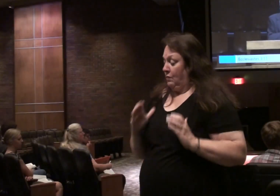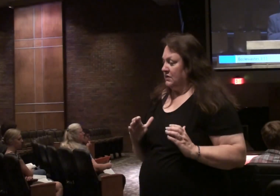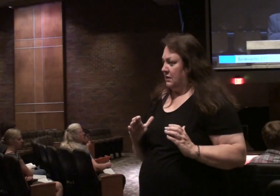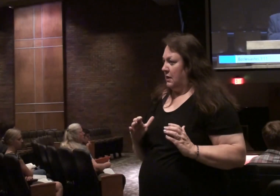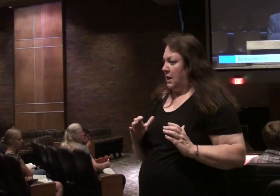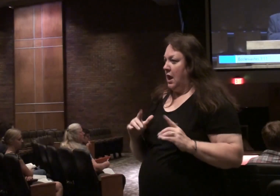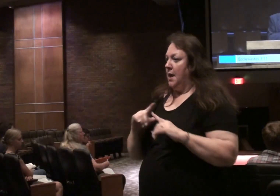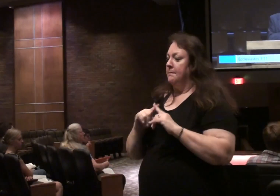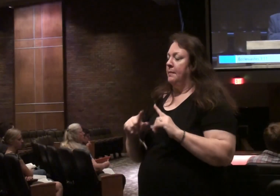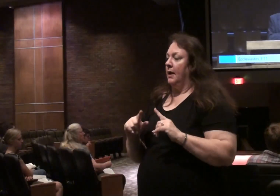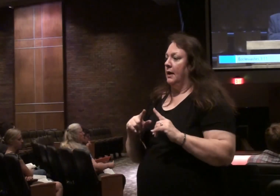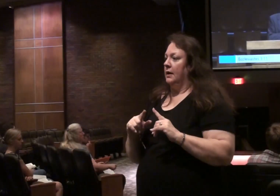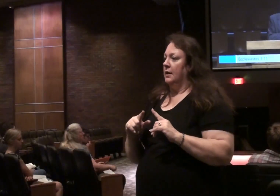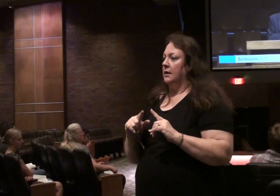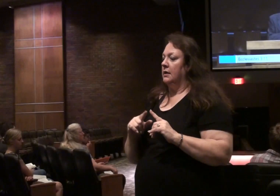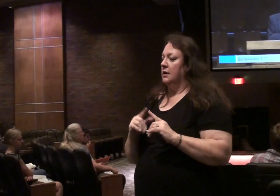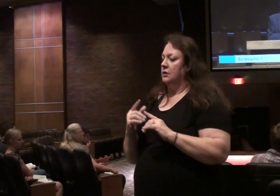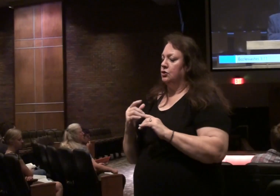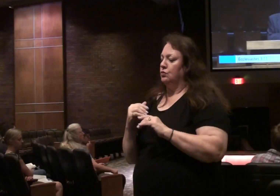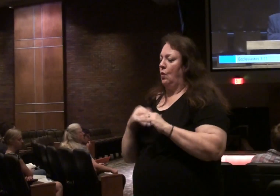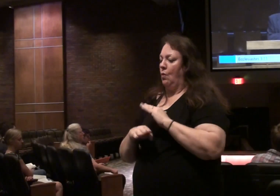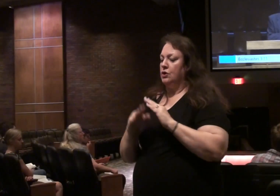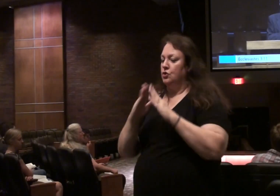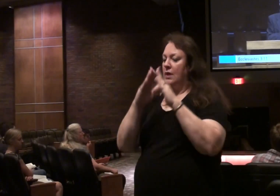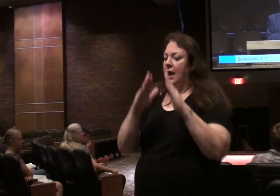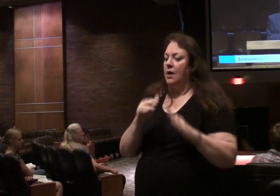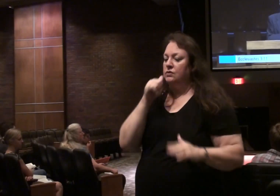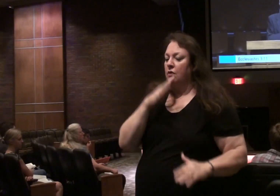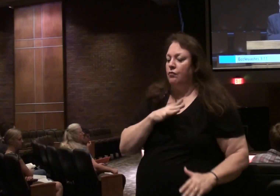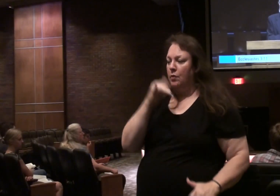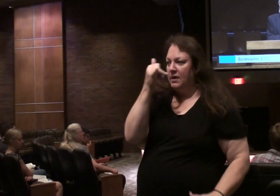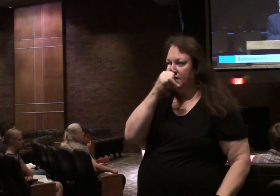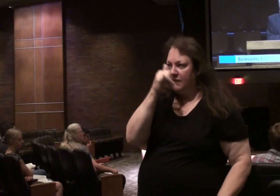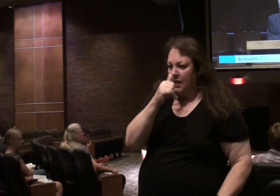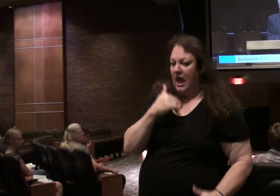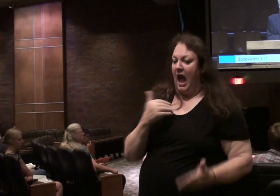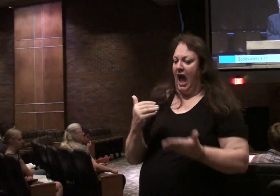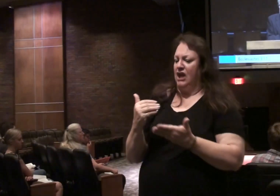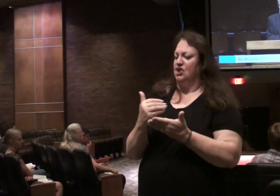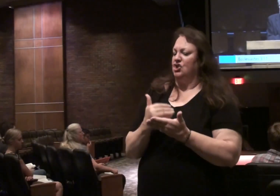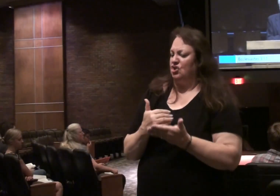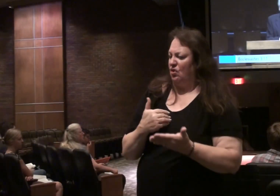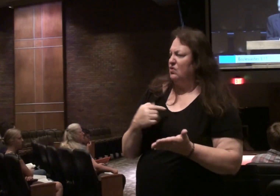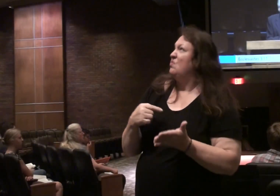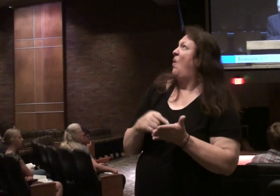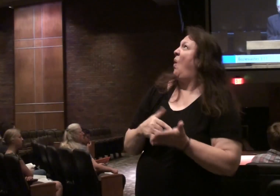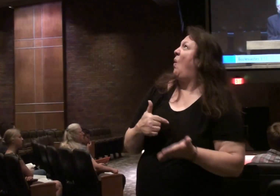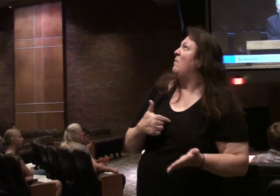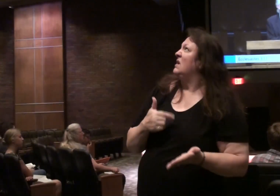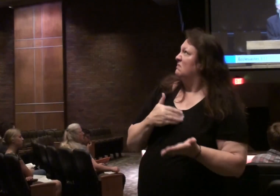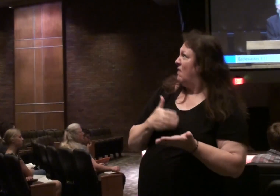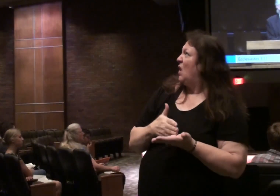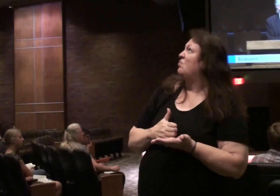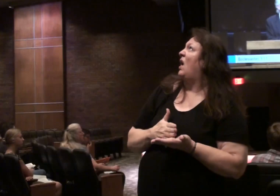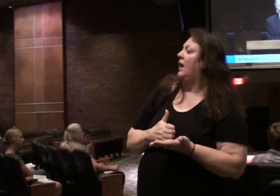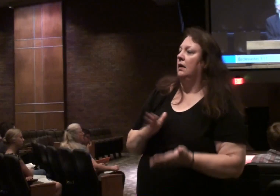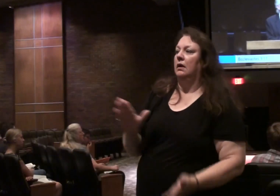into the house of human folly. So we deserve something. It's my